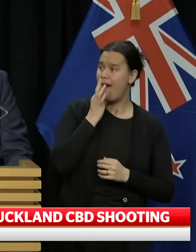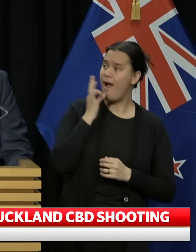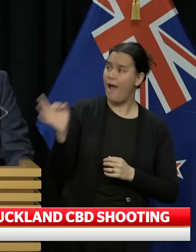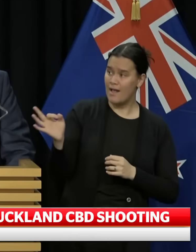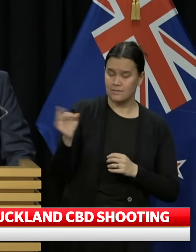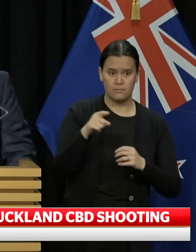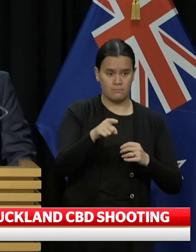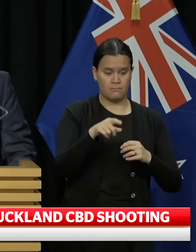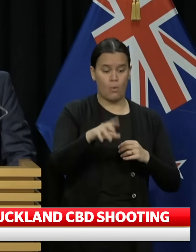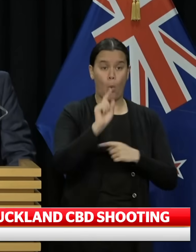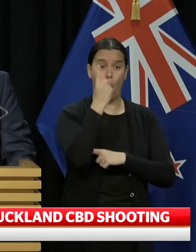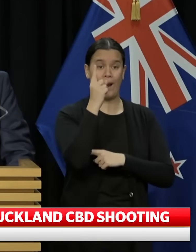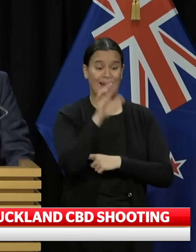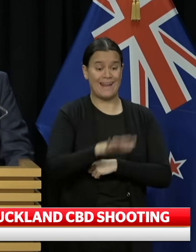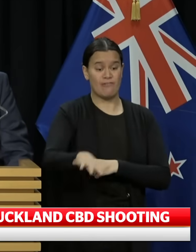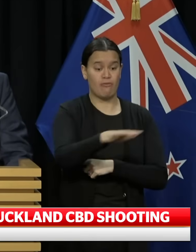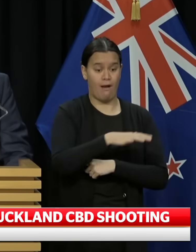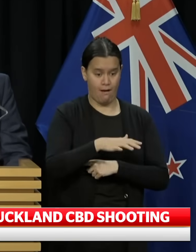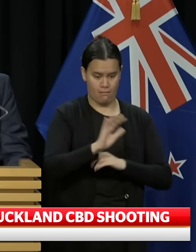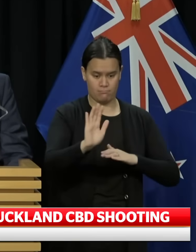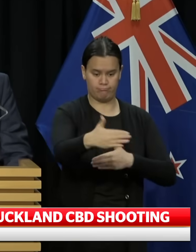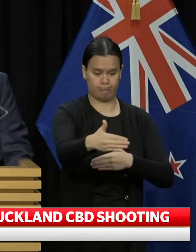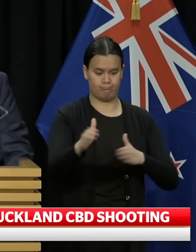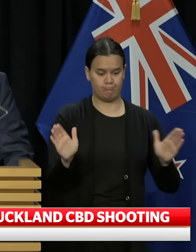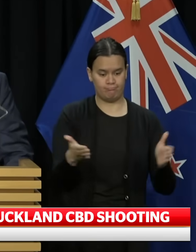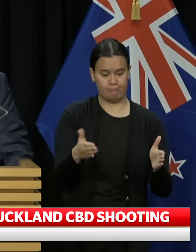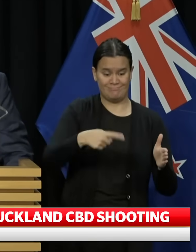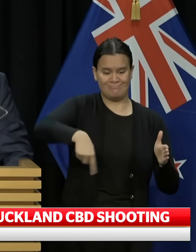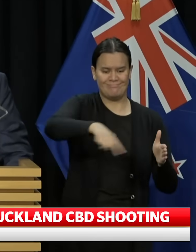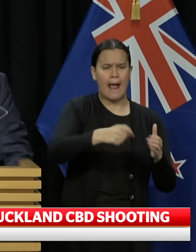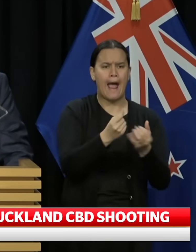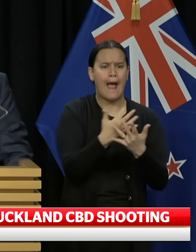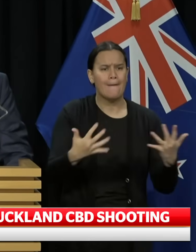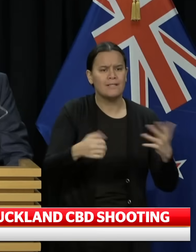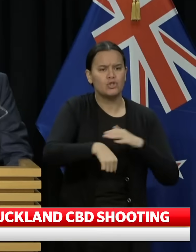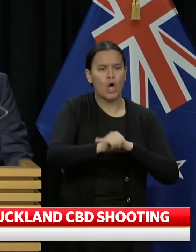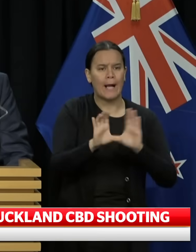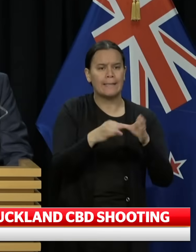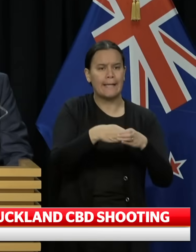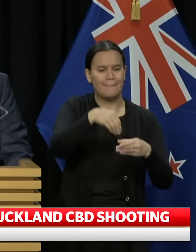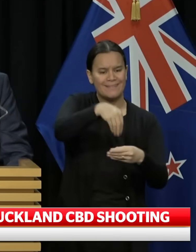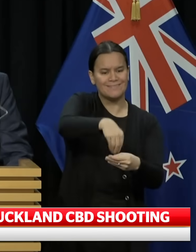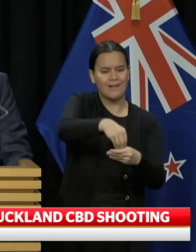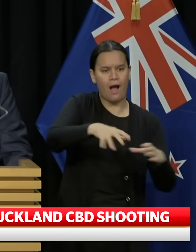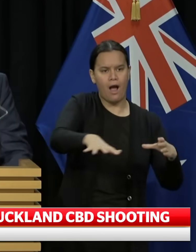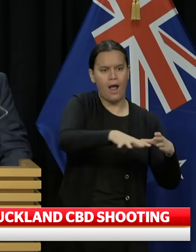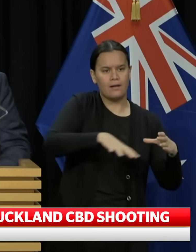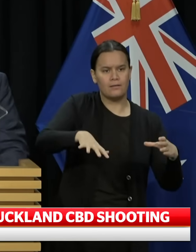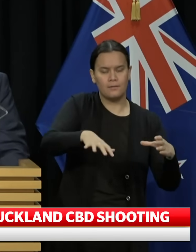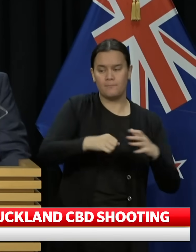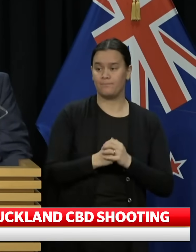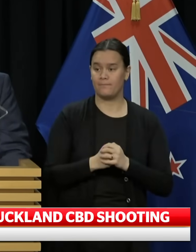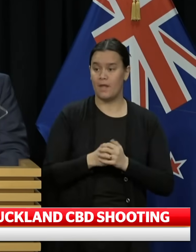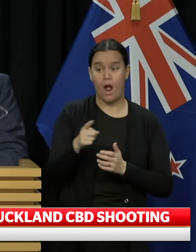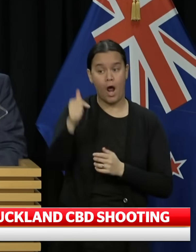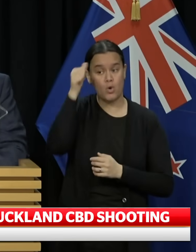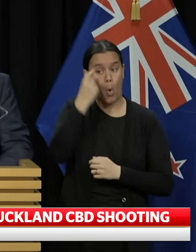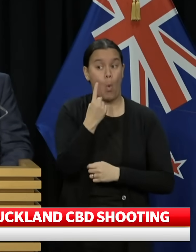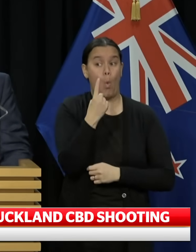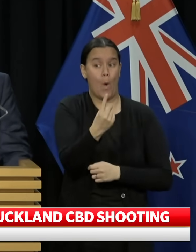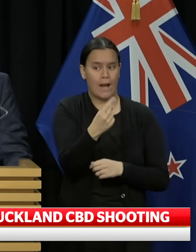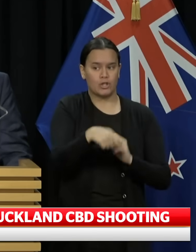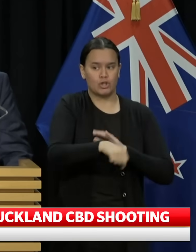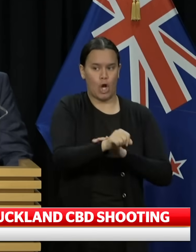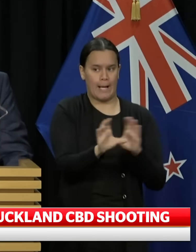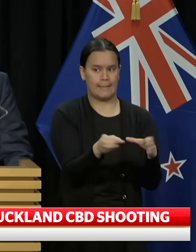impacted? I'm aware of one team that was in a hotel that was immediately around the corner from the building, and obviously it's downtown Auckland and pretty much